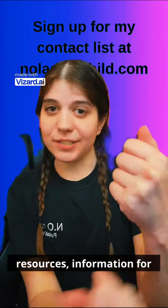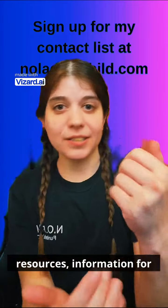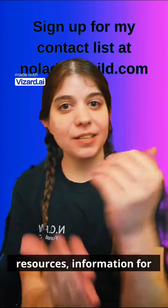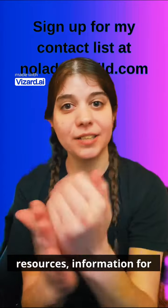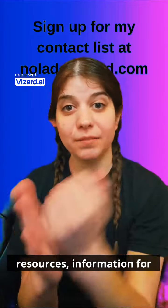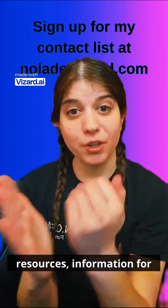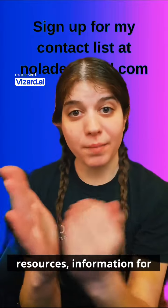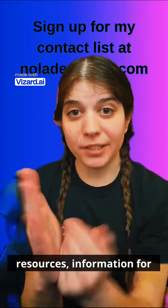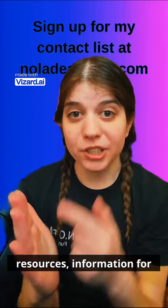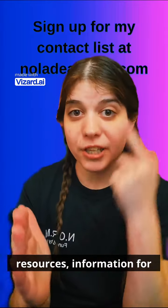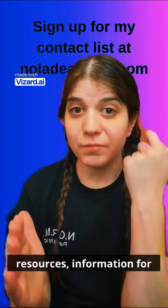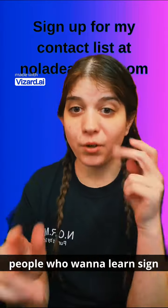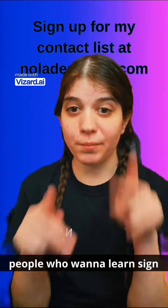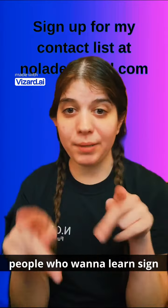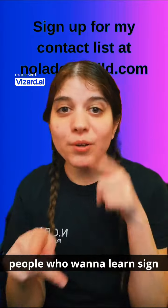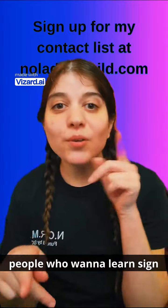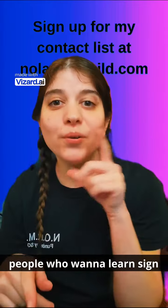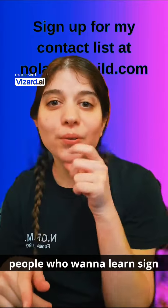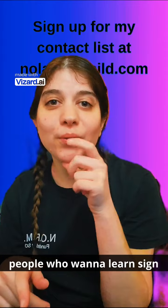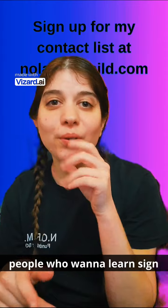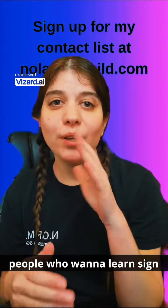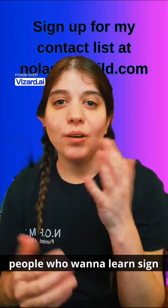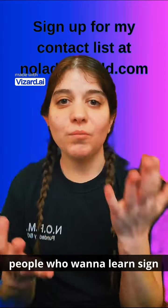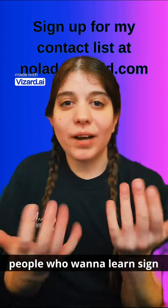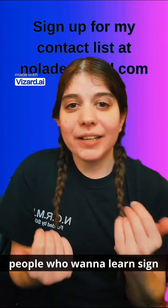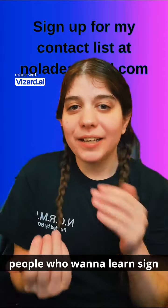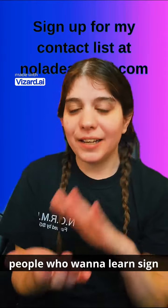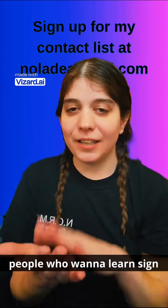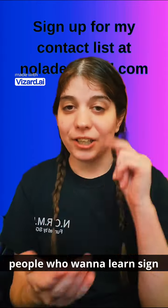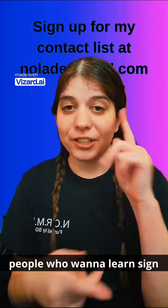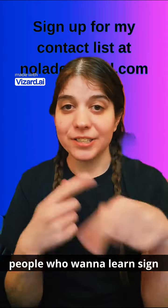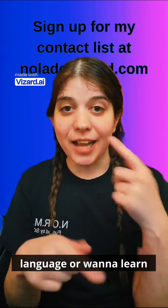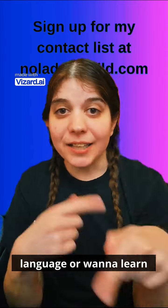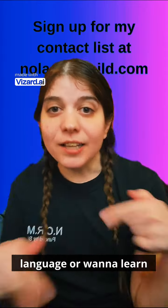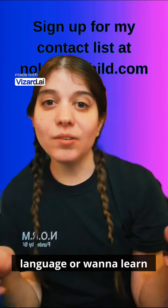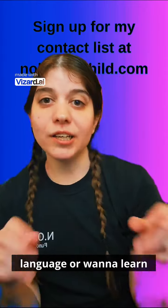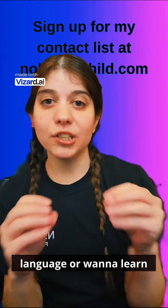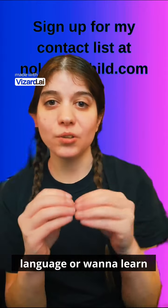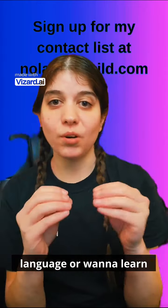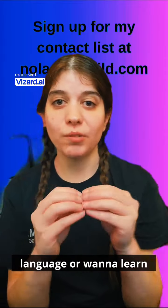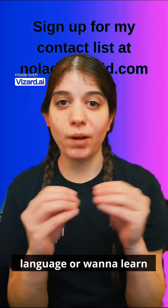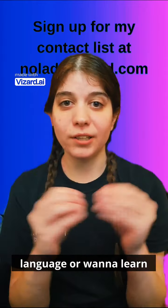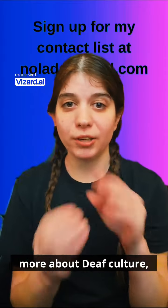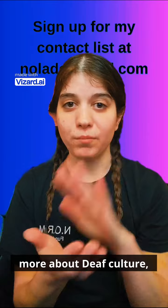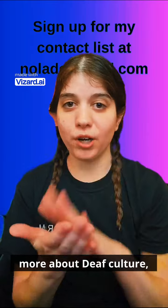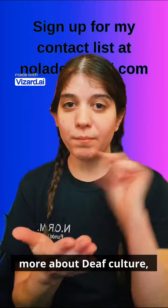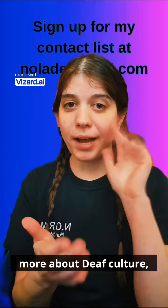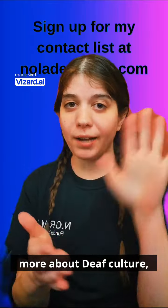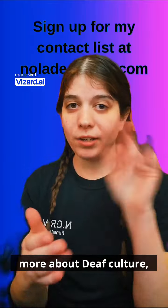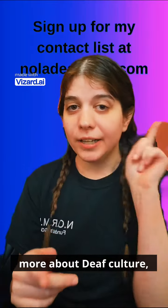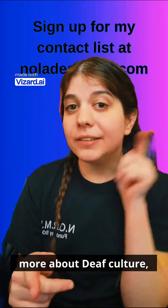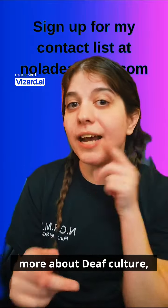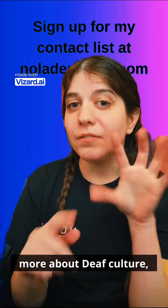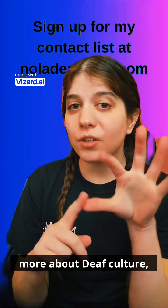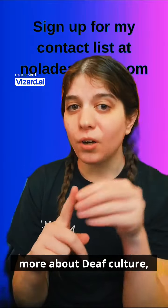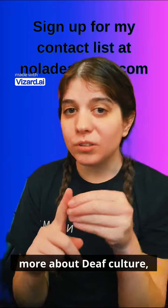resources, information for people who want to learn sign language or want to learn more about deaf